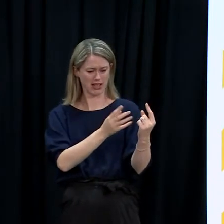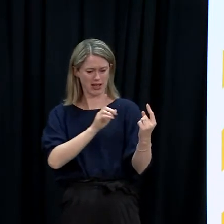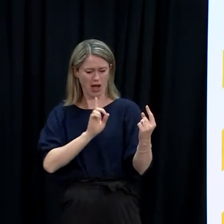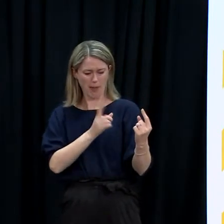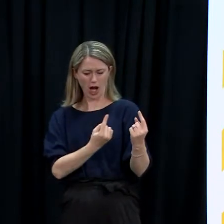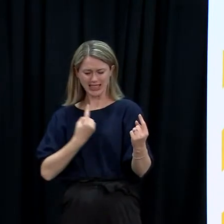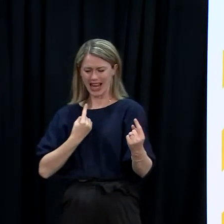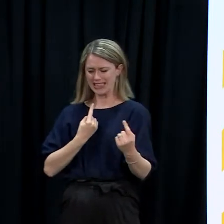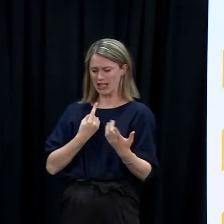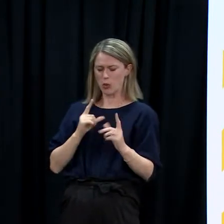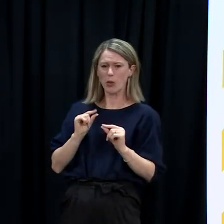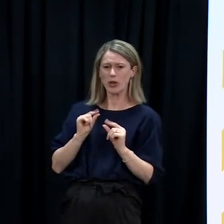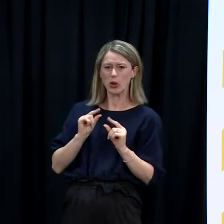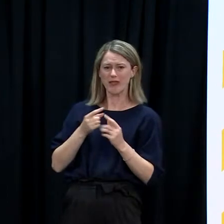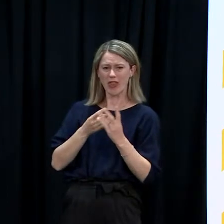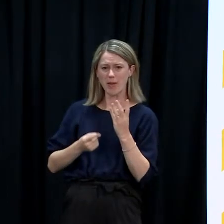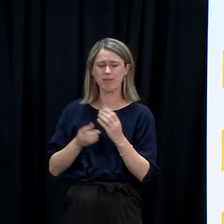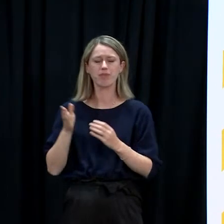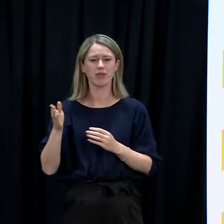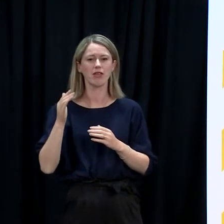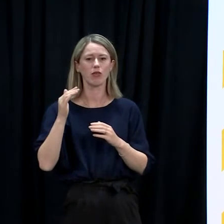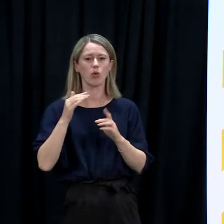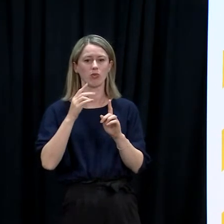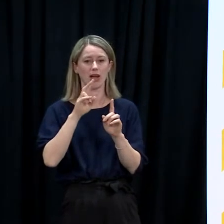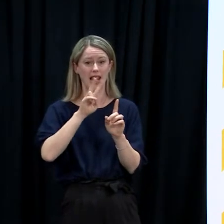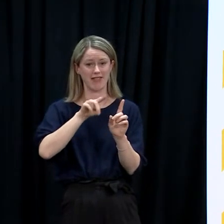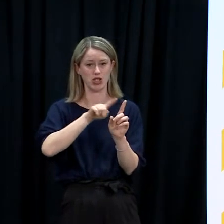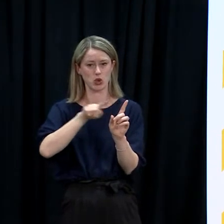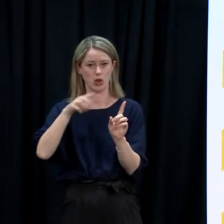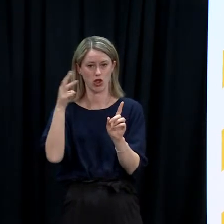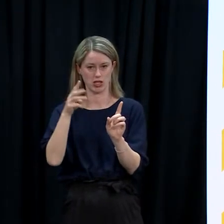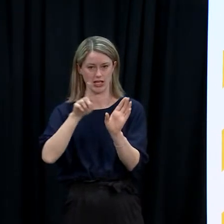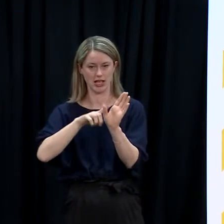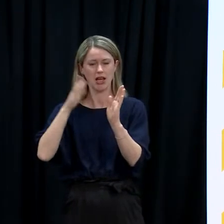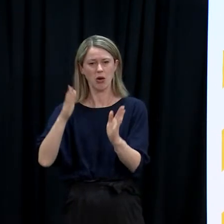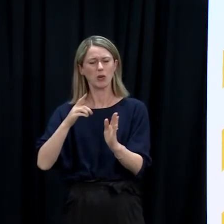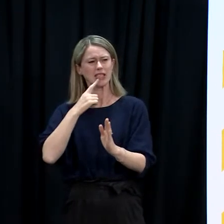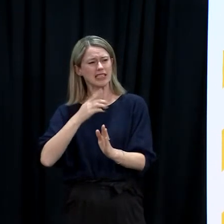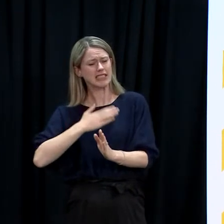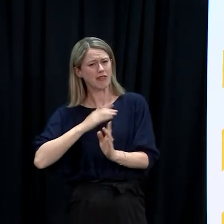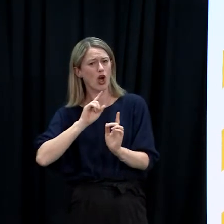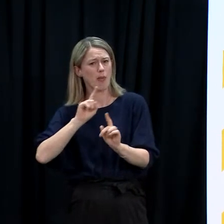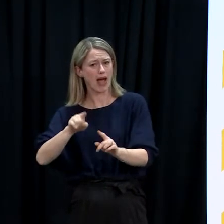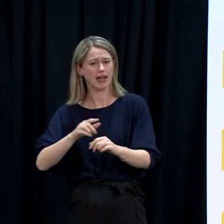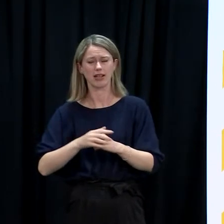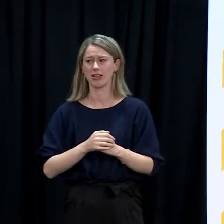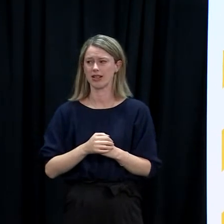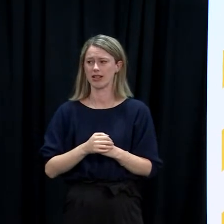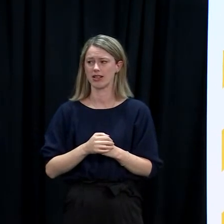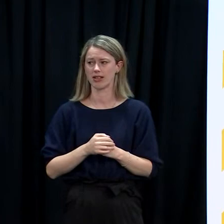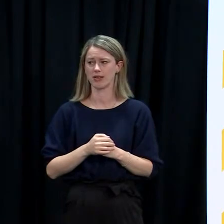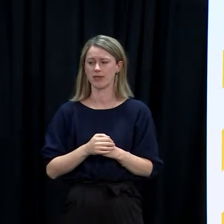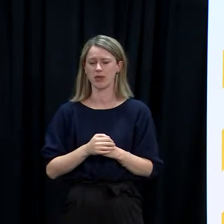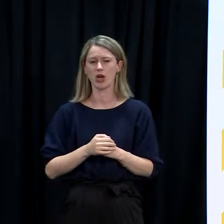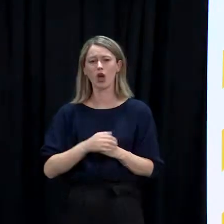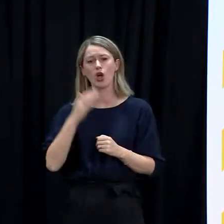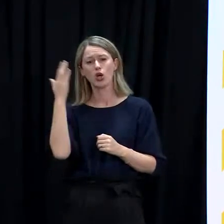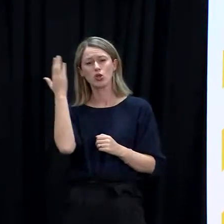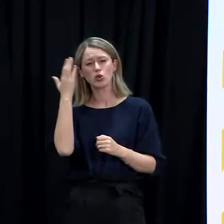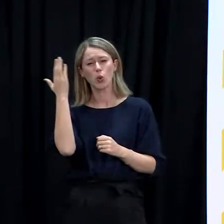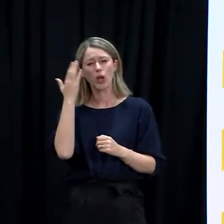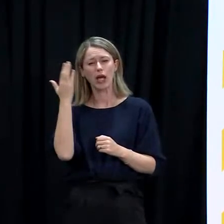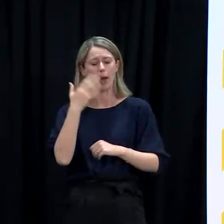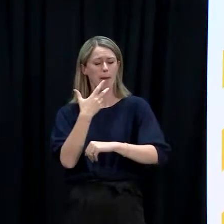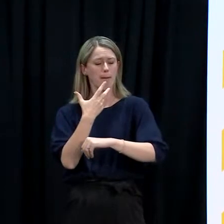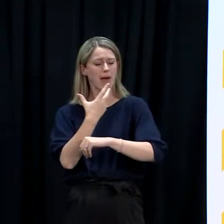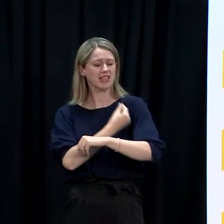school students, our indication here is that it is safe for them to go back. The concentrations of vaccination rates that we're seeing amongst our schooling population puts